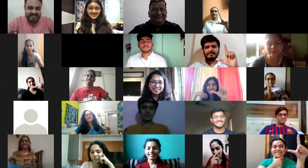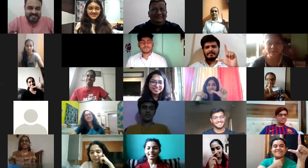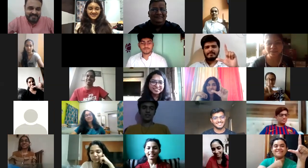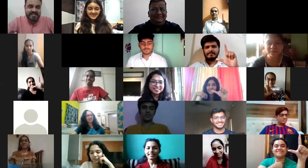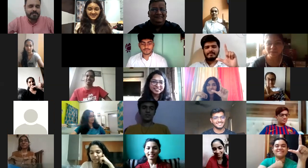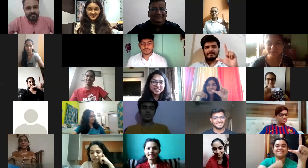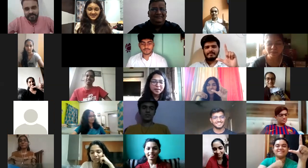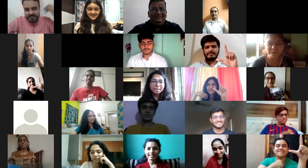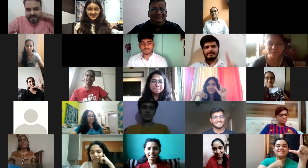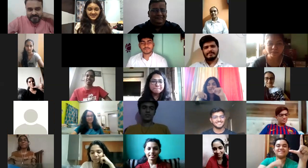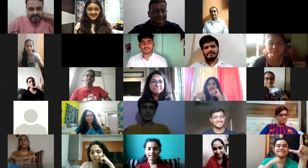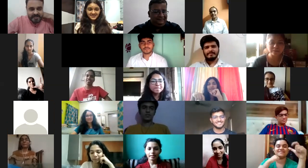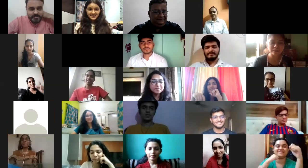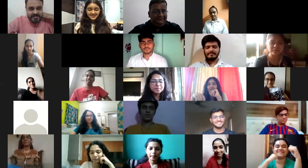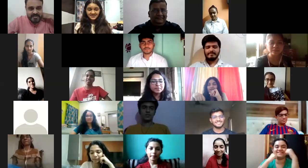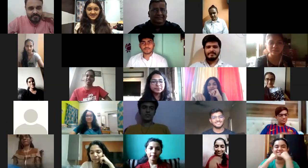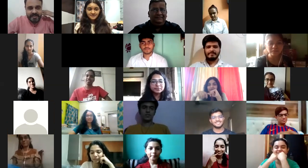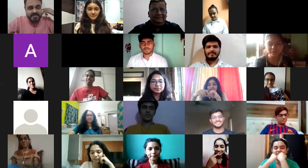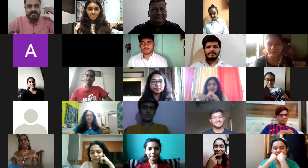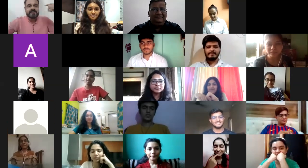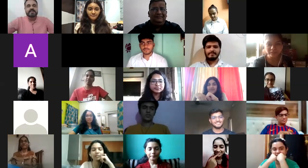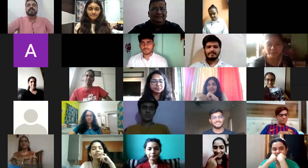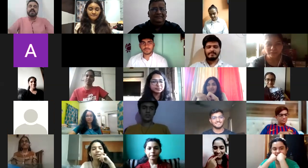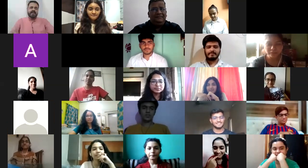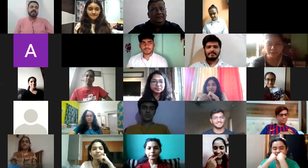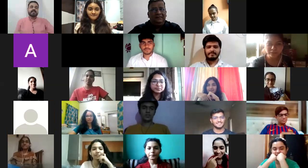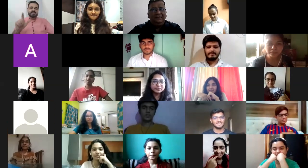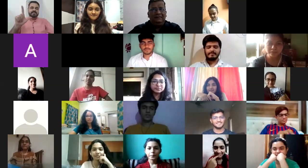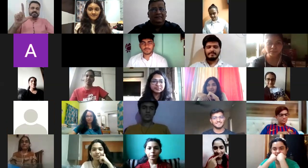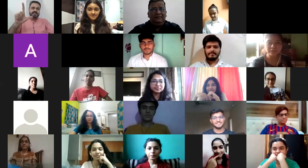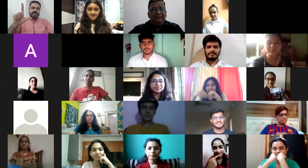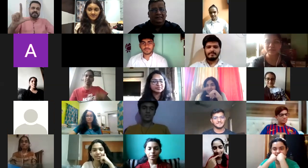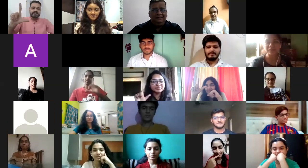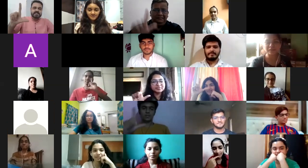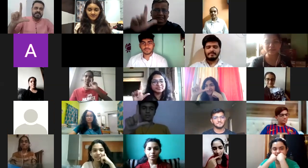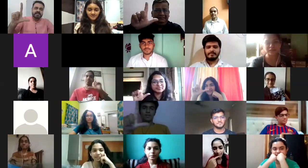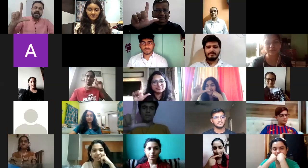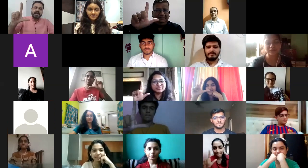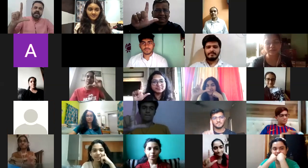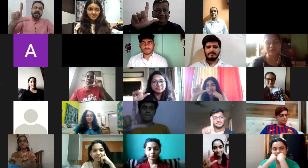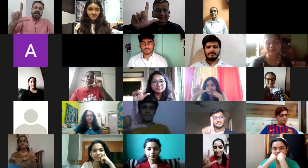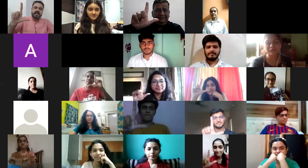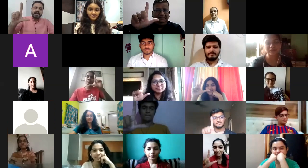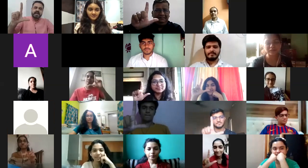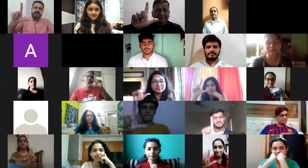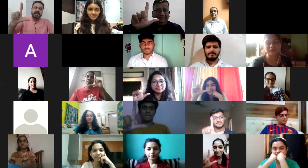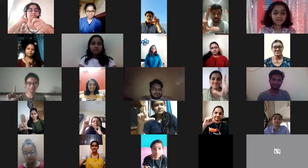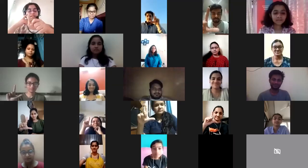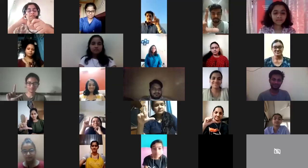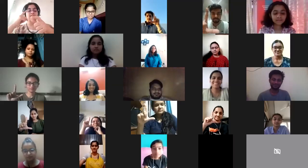Okay, perfect. So as you can see your friends, L is like this. I don't need to explain why L is like this. If you are a